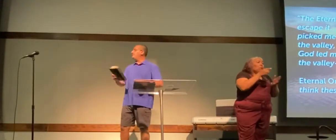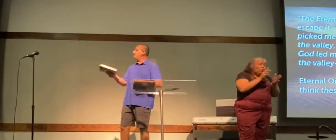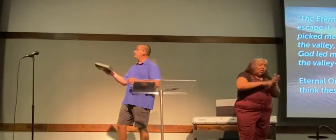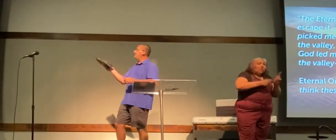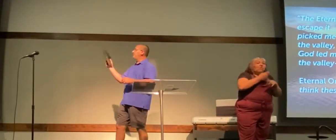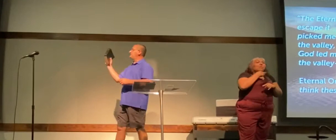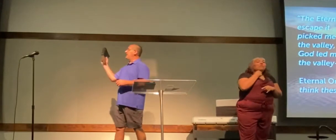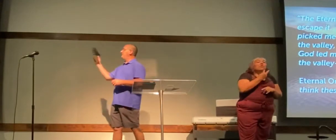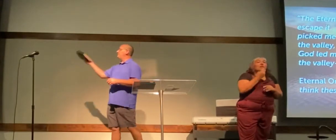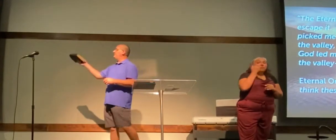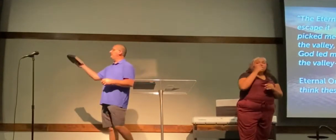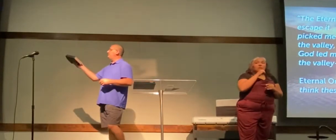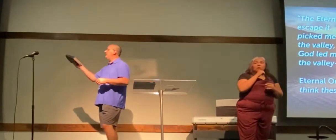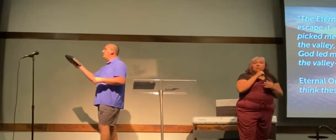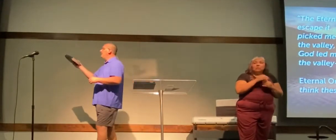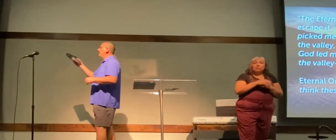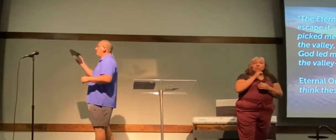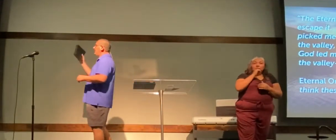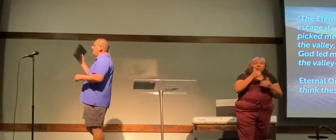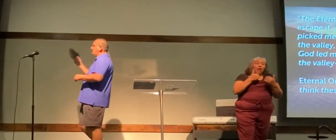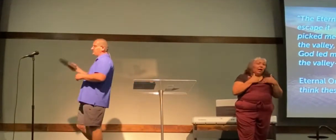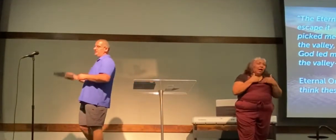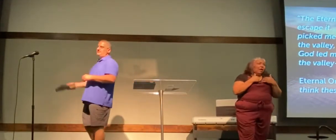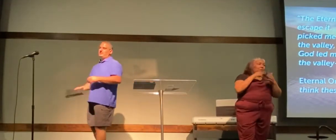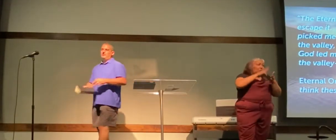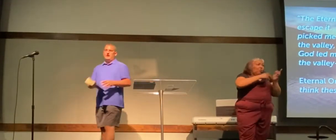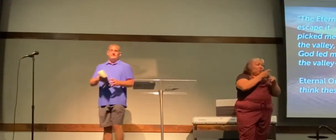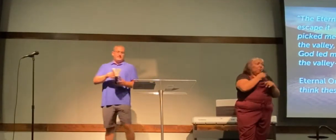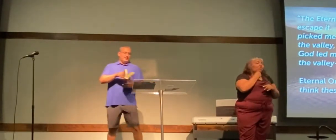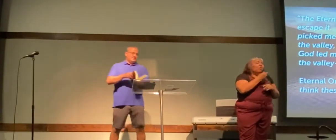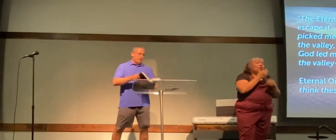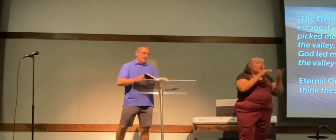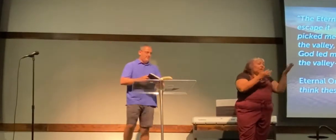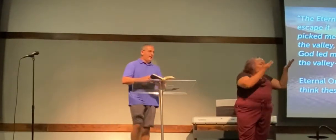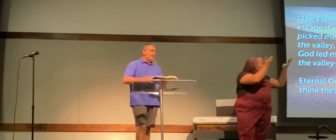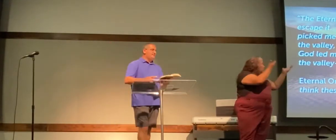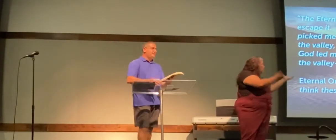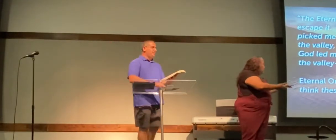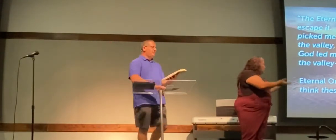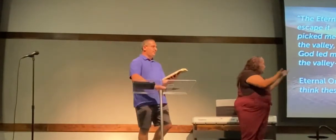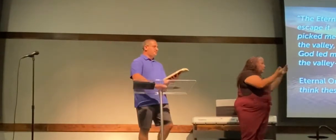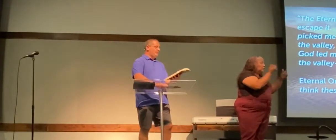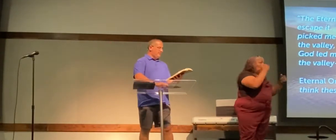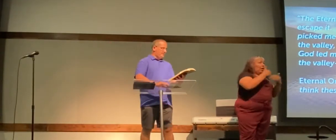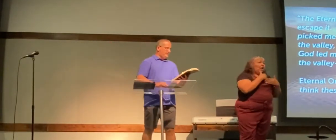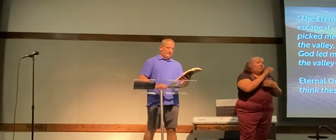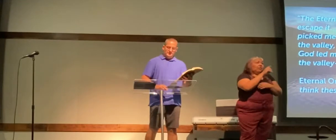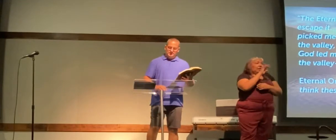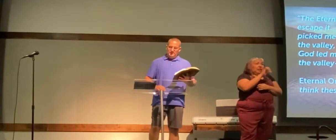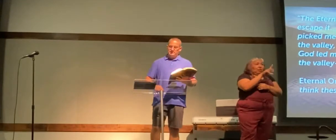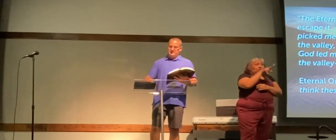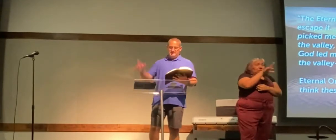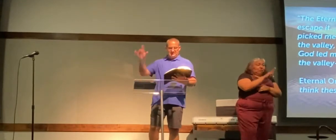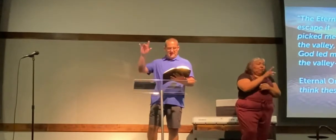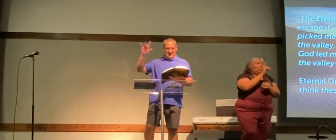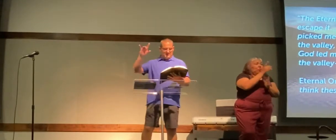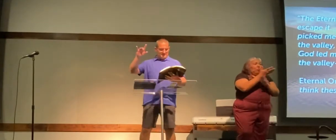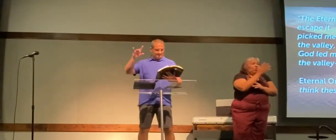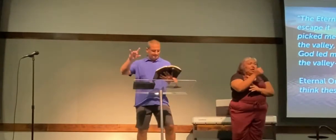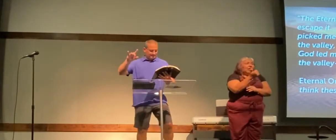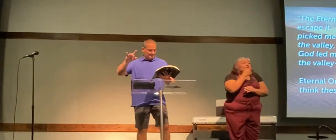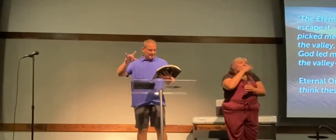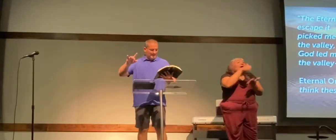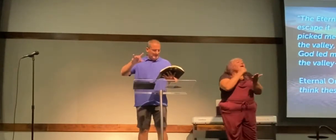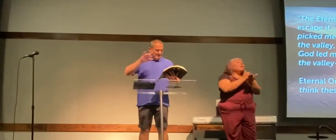don't have the version of the voice, I have put it up here on the screen for you all. So if you got Ezekiel 37, look at it, verses 1 through 10, say amen.